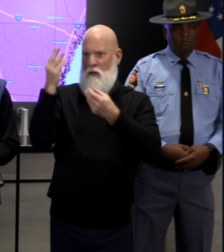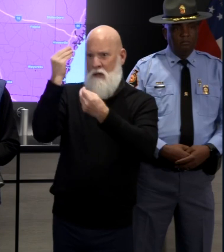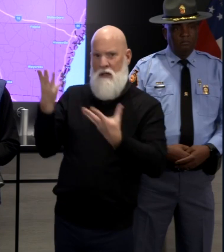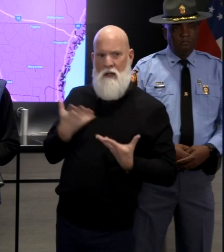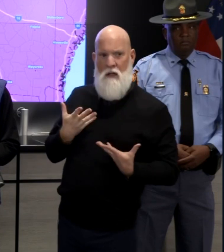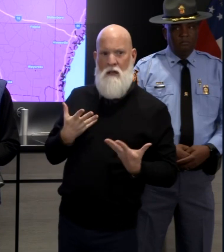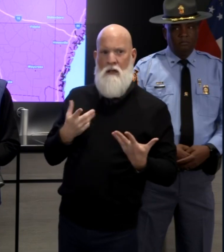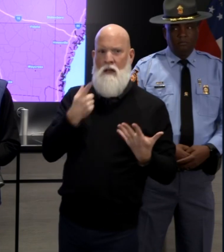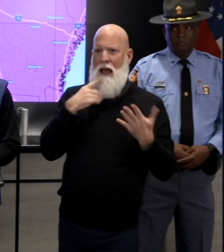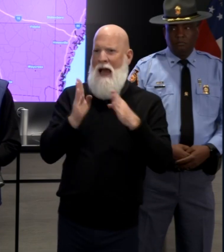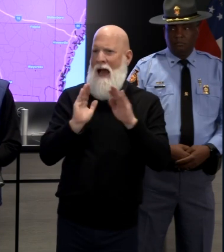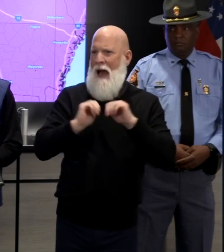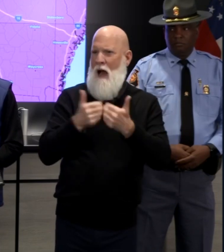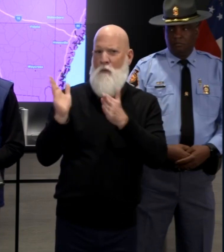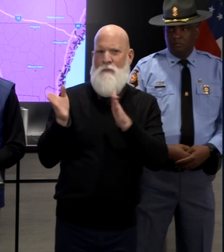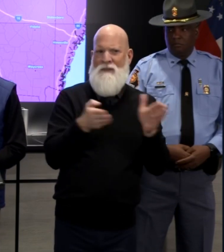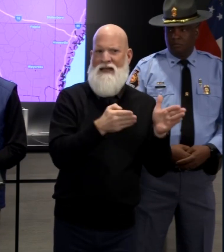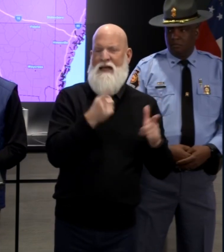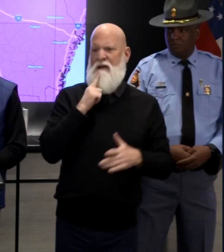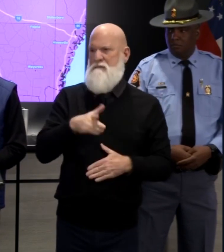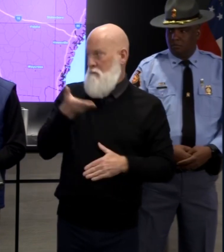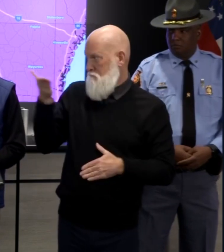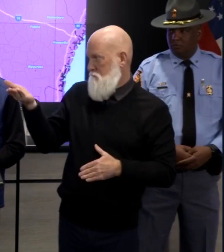prepared, please? You want to talk about that?